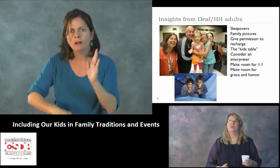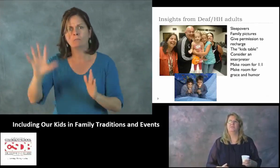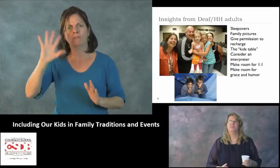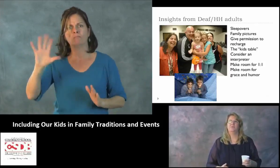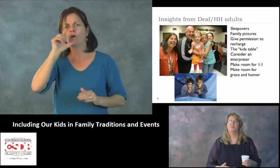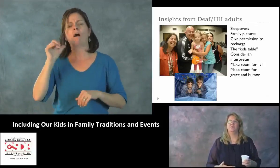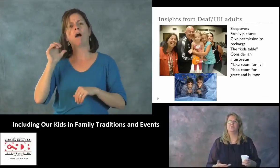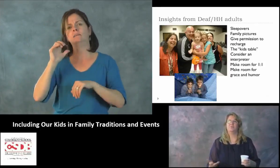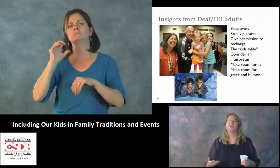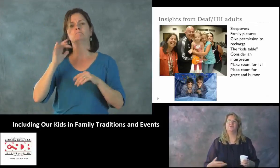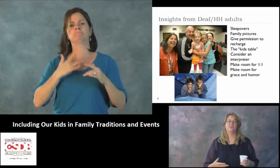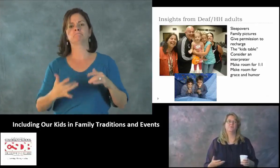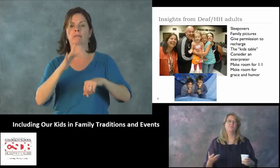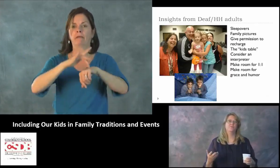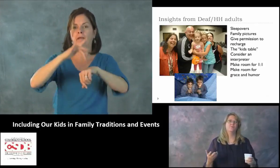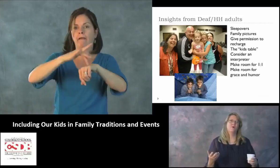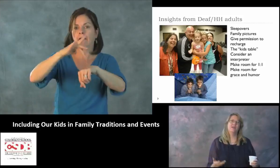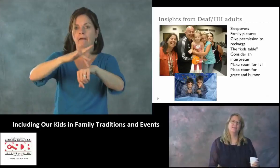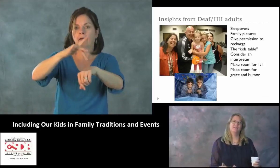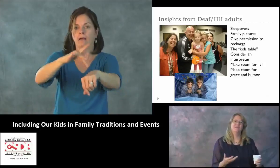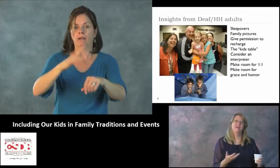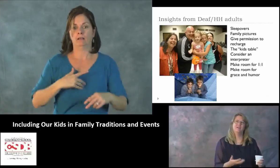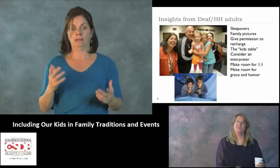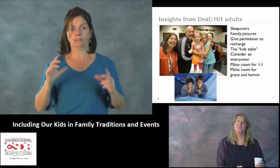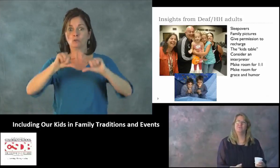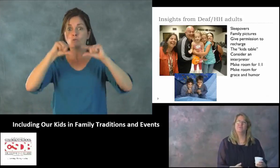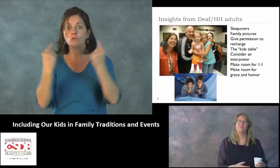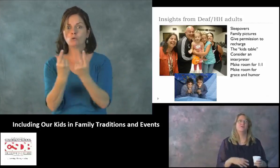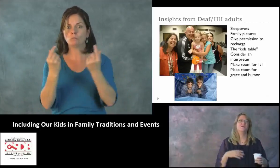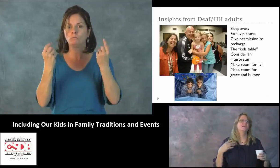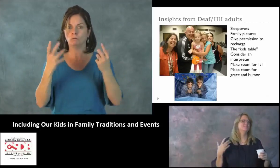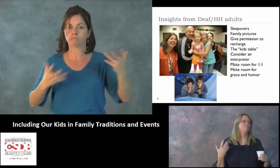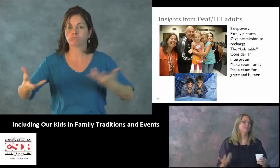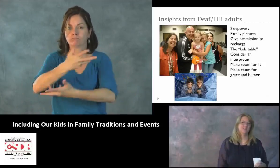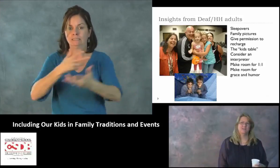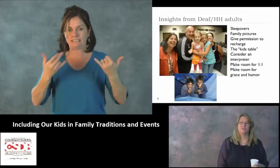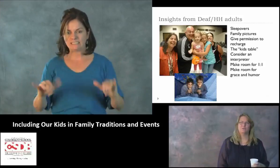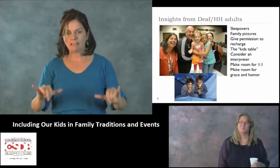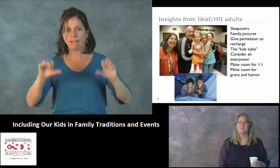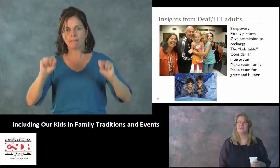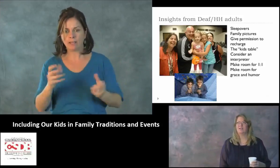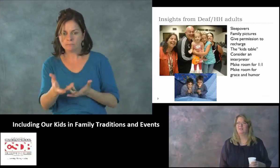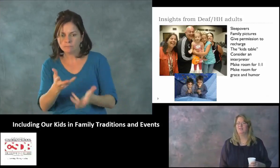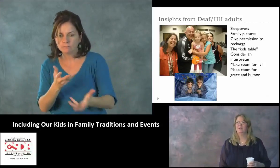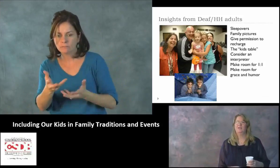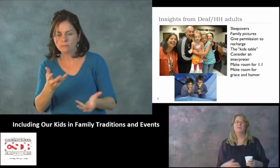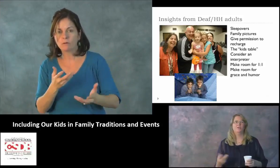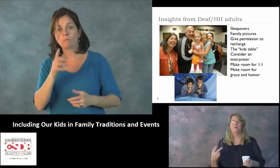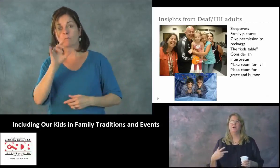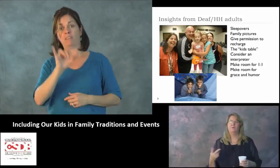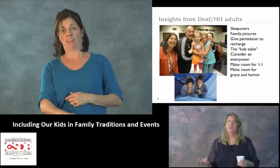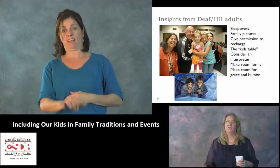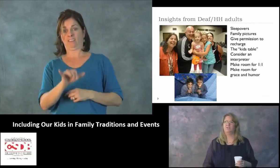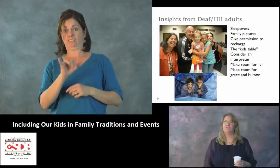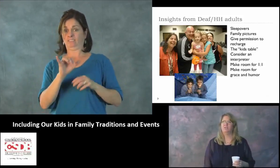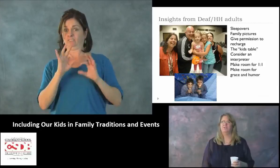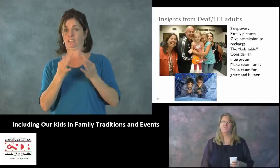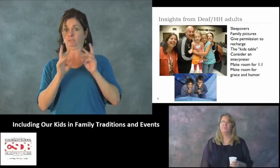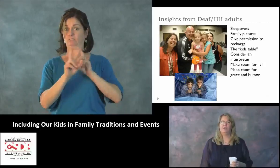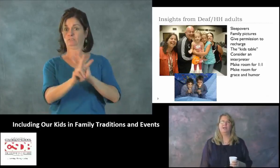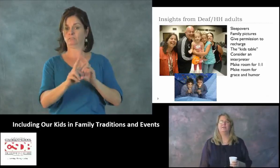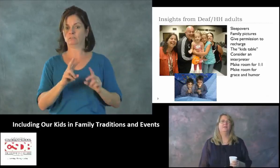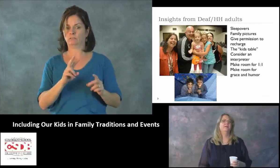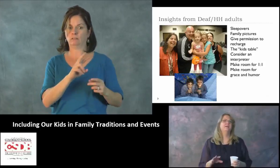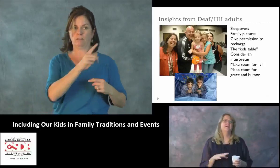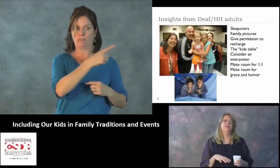this child with an interpreter than we've quite gotten to before, especially in a group setting. You know, one-on-one, she could